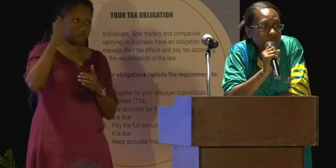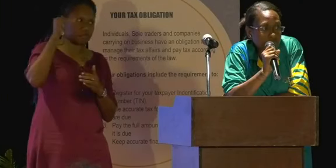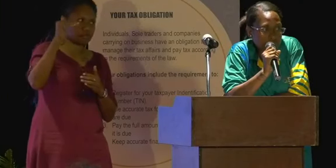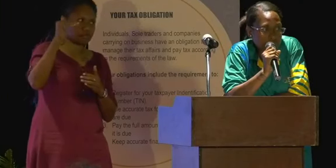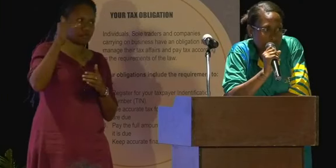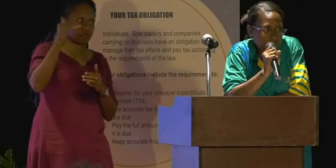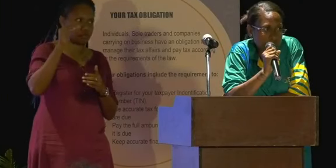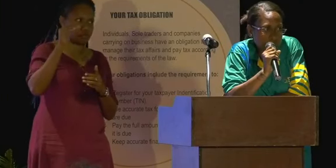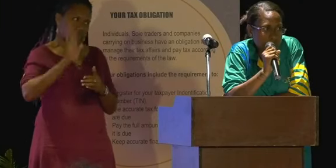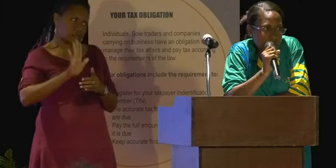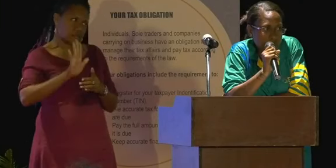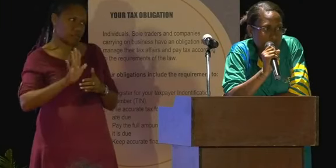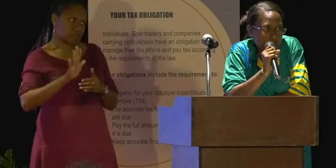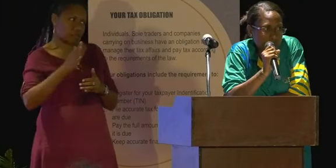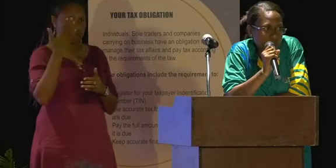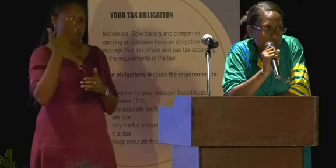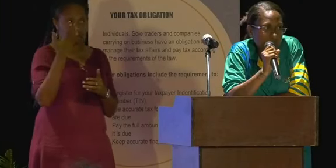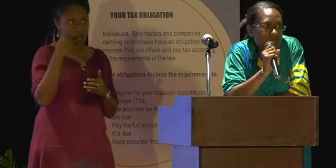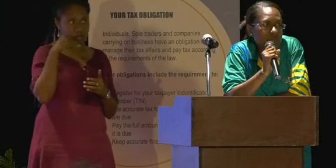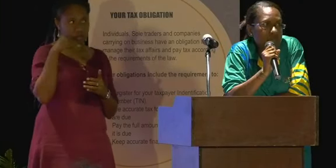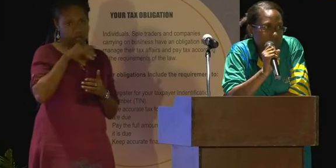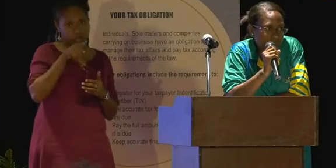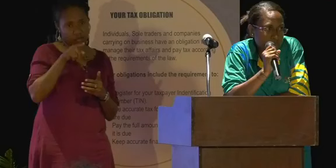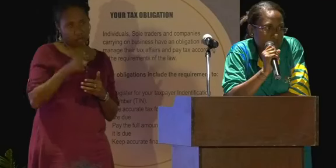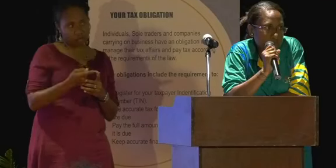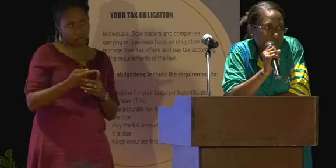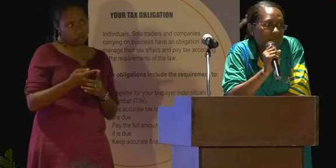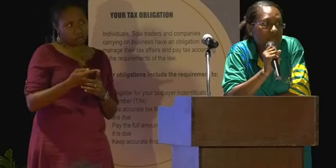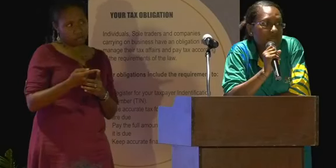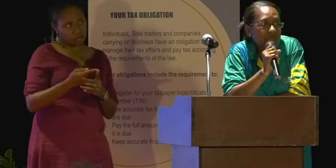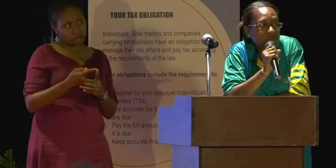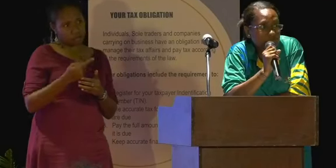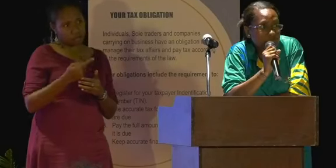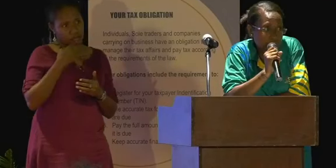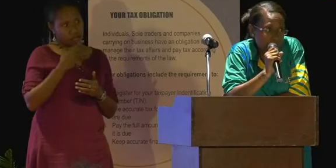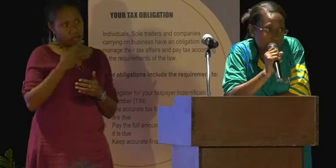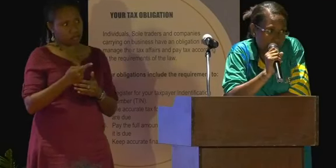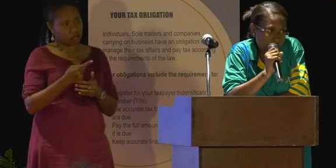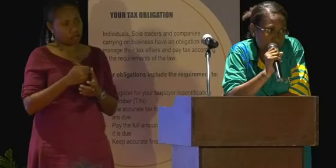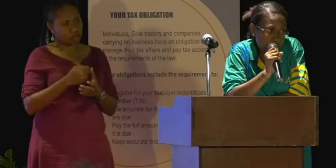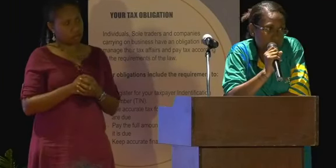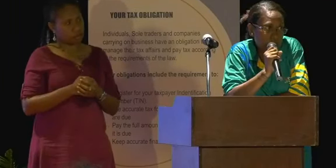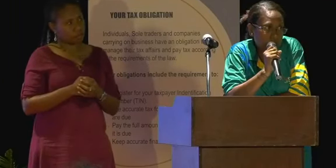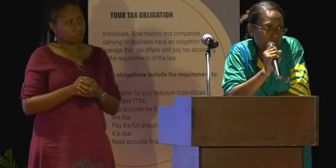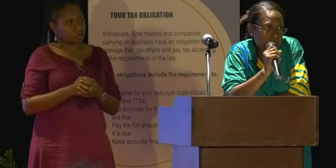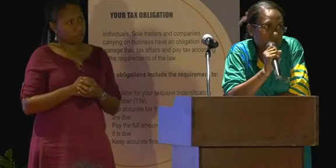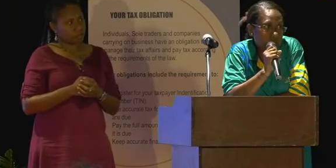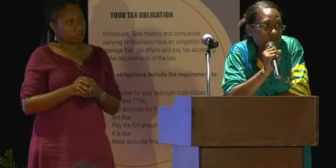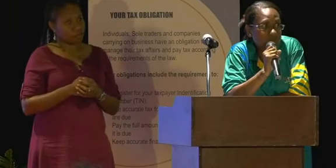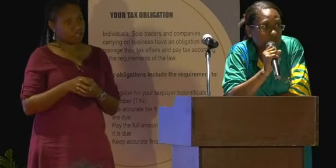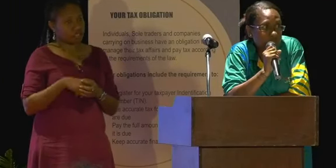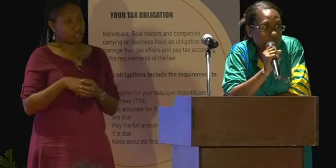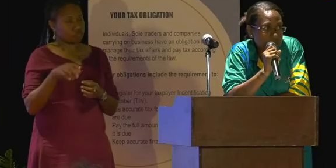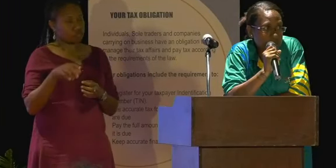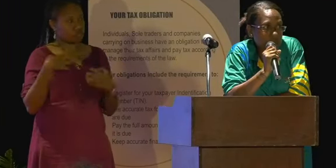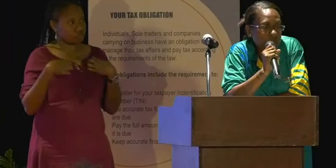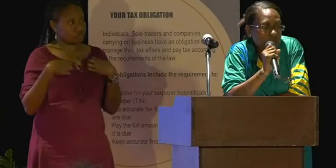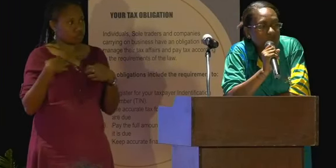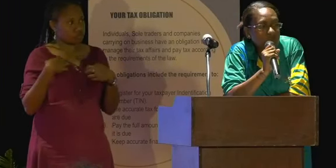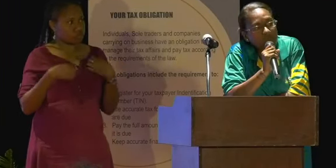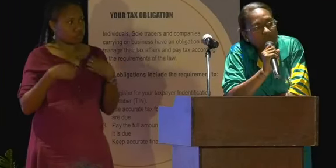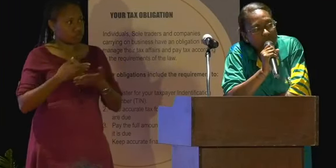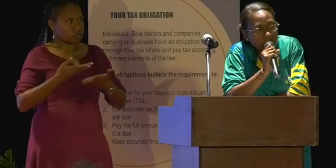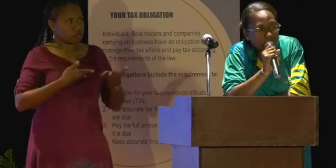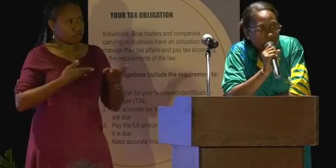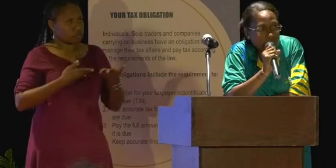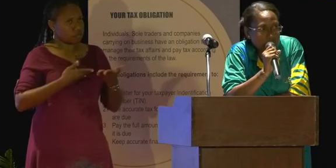hit 500,000, and then they tell you, and then it's an inconvenience to you, your service providers, and